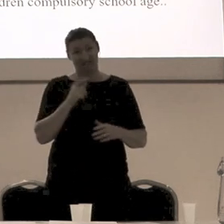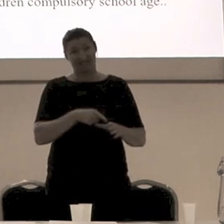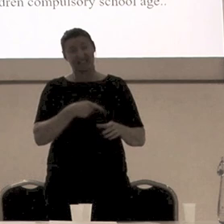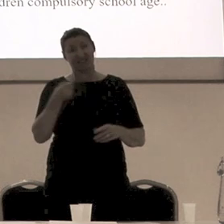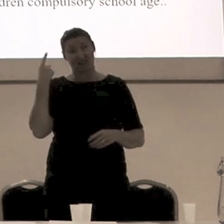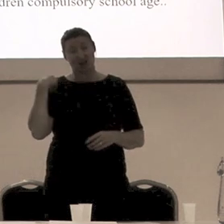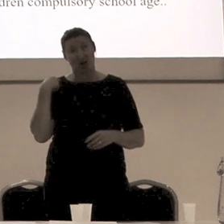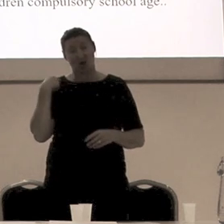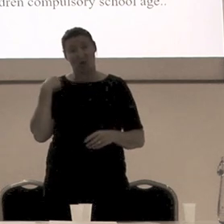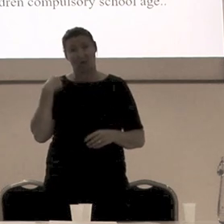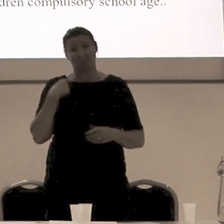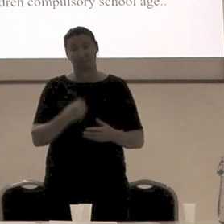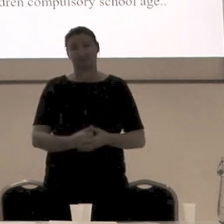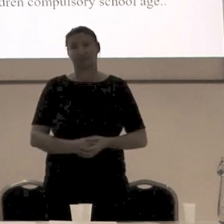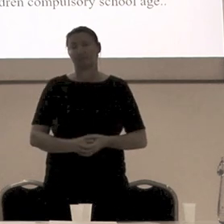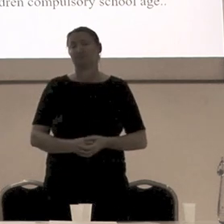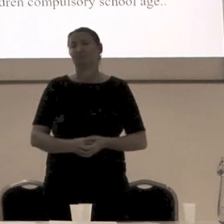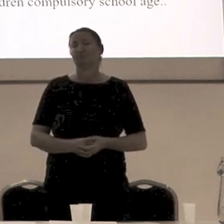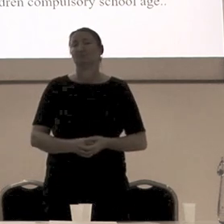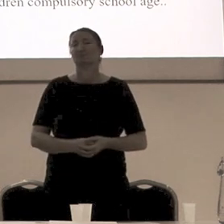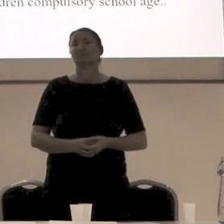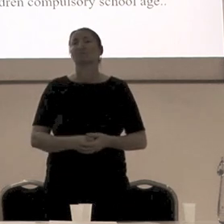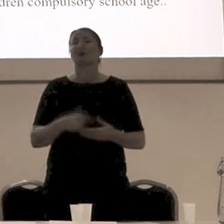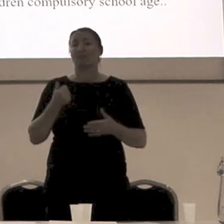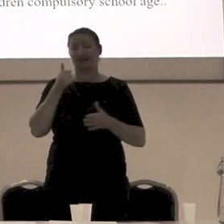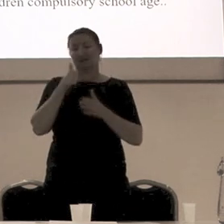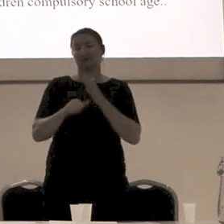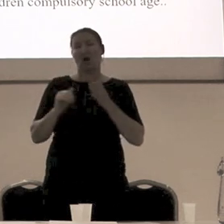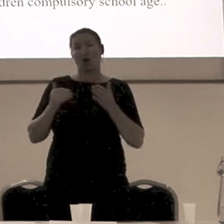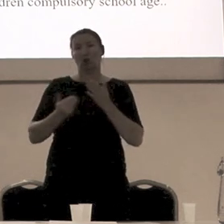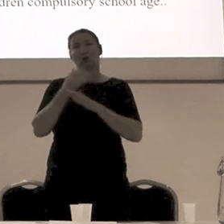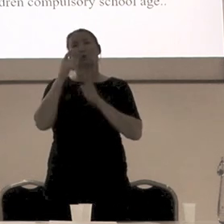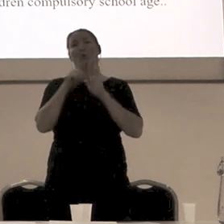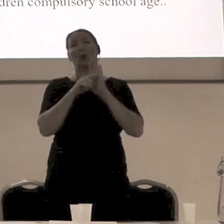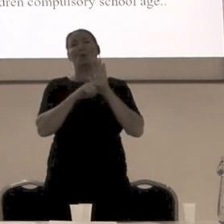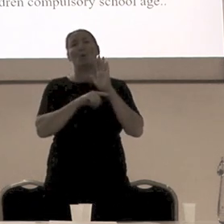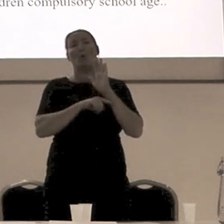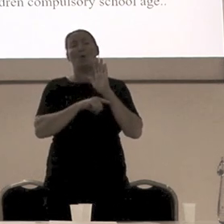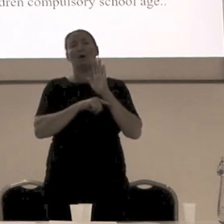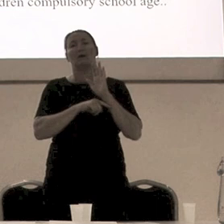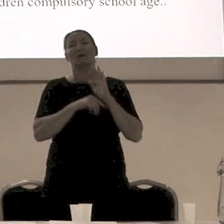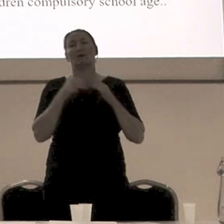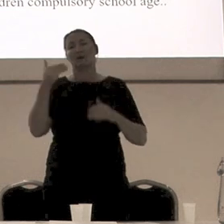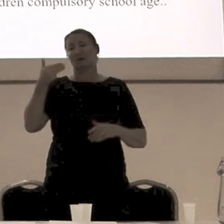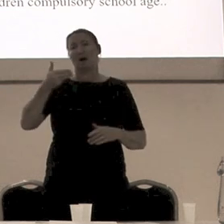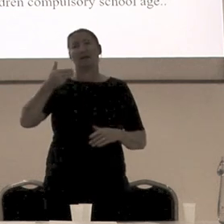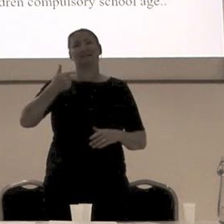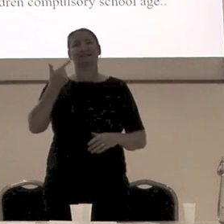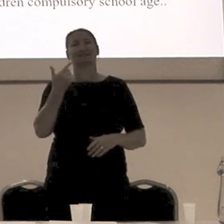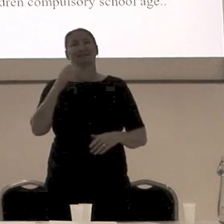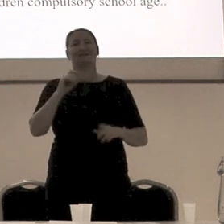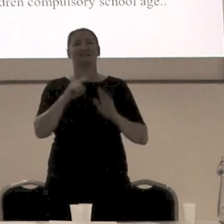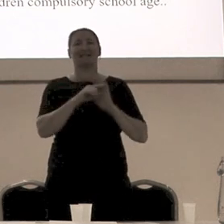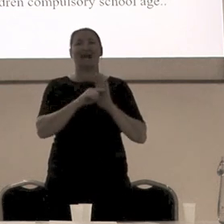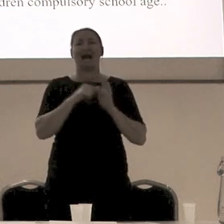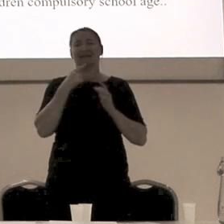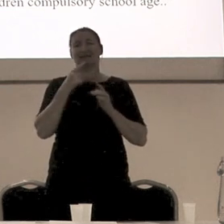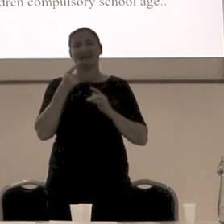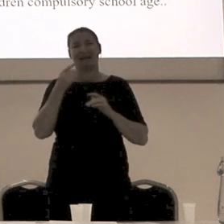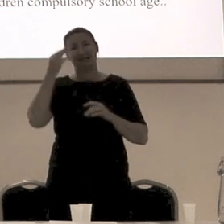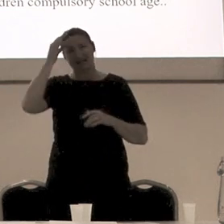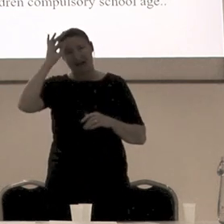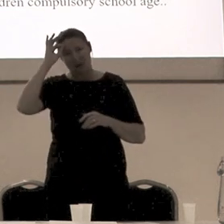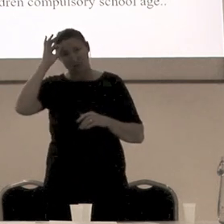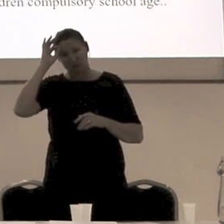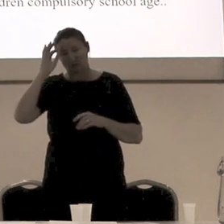of the implementation of the 1970 Act, which came in, which said to local authorities,